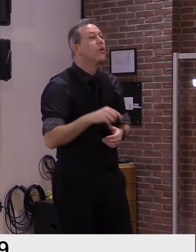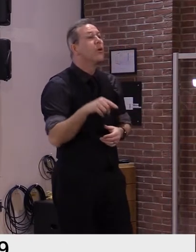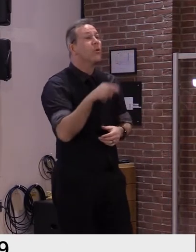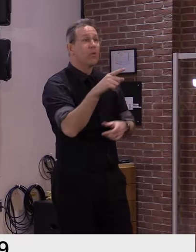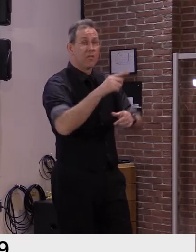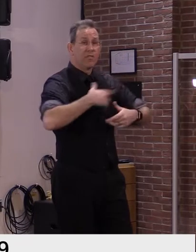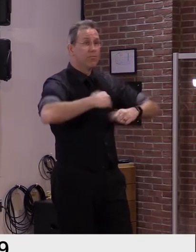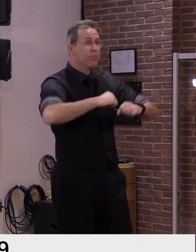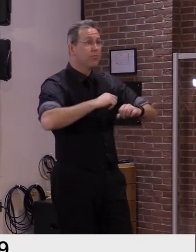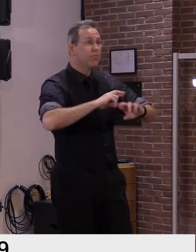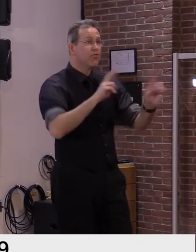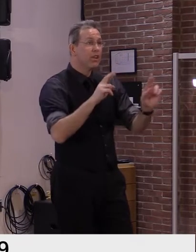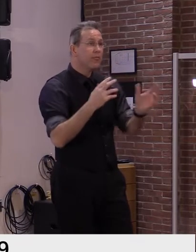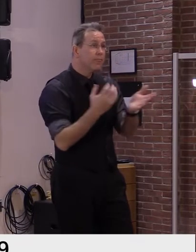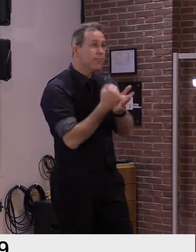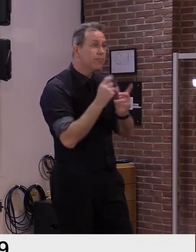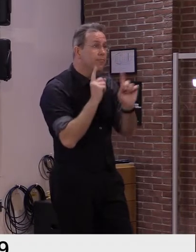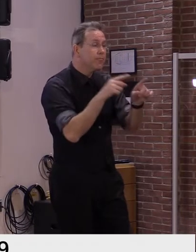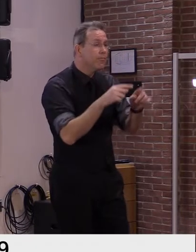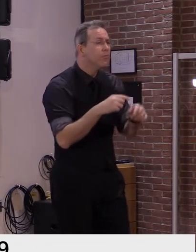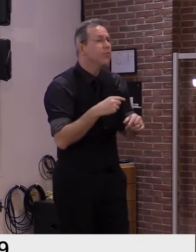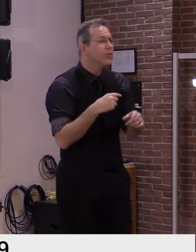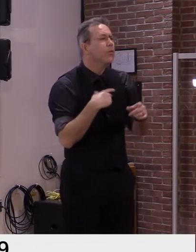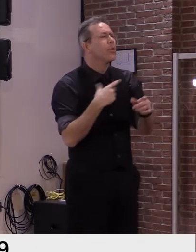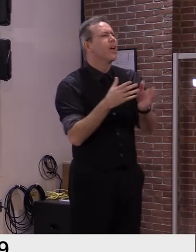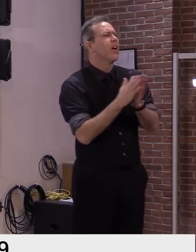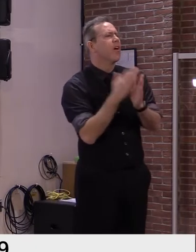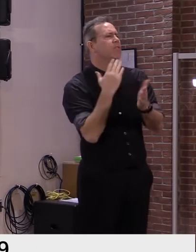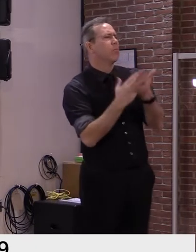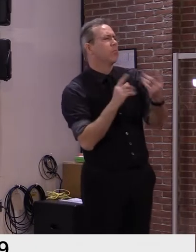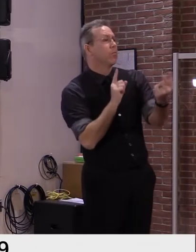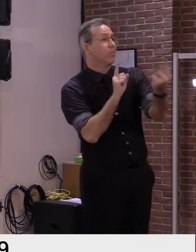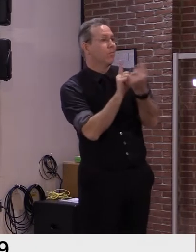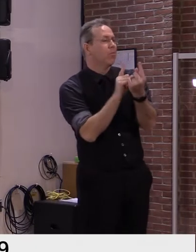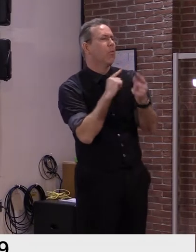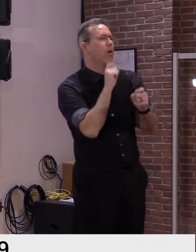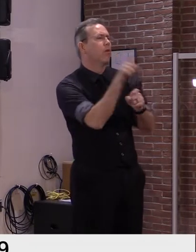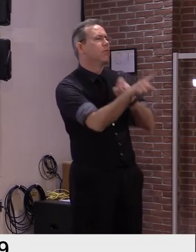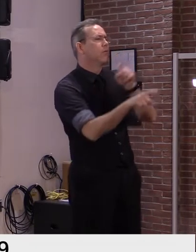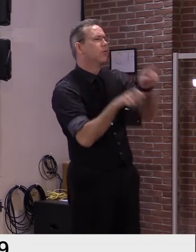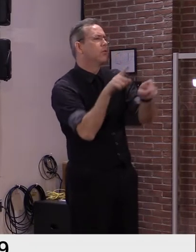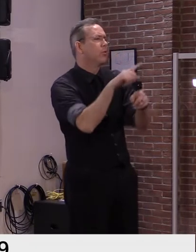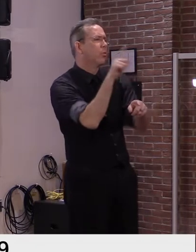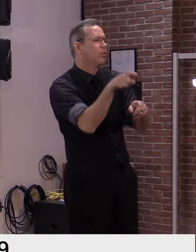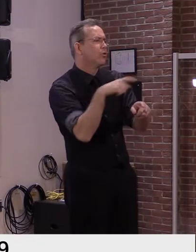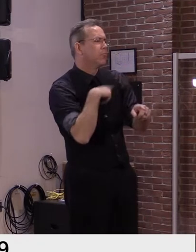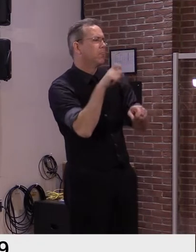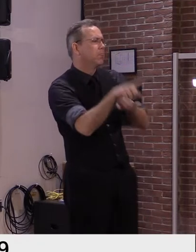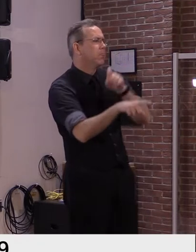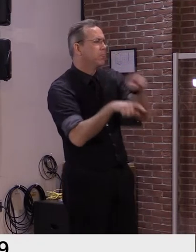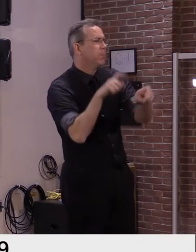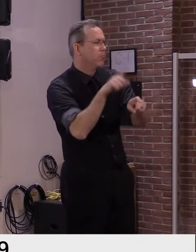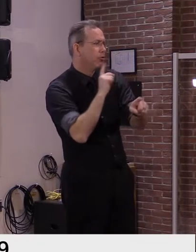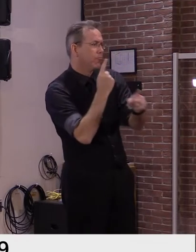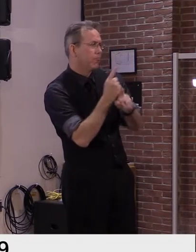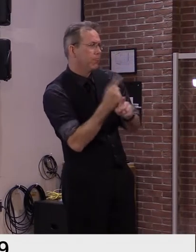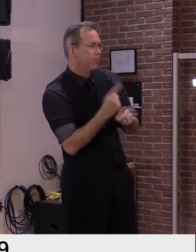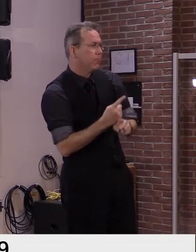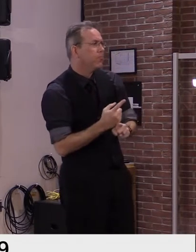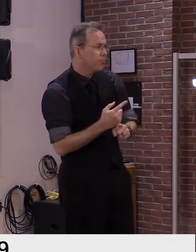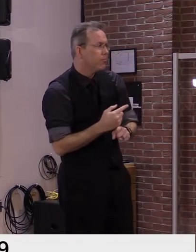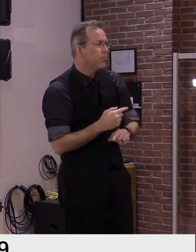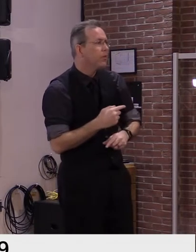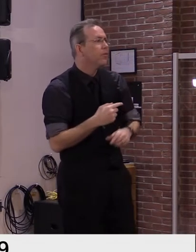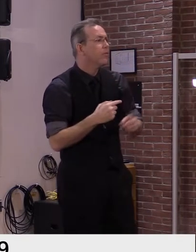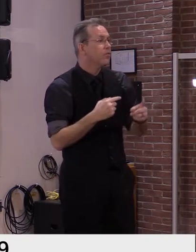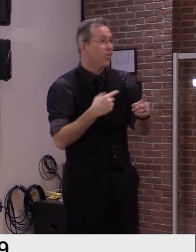will be asked some questions. First, you will say that you have one of the health conditions that makes